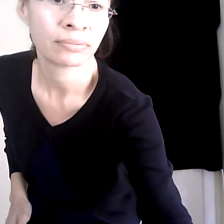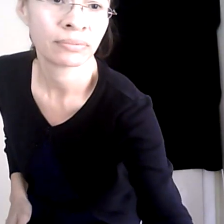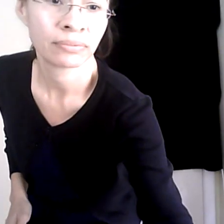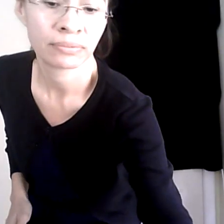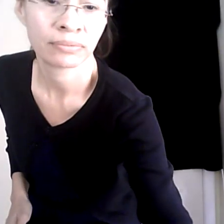Yes, yes. I'm glad you're my neighbor.